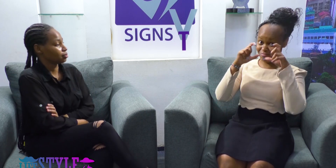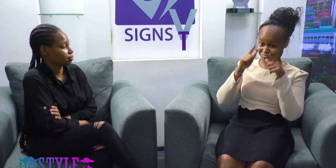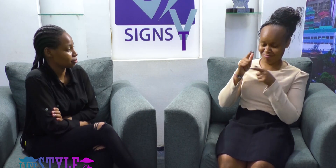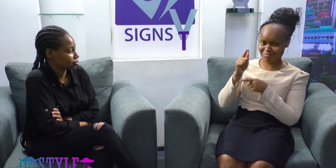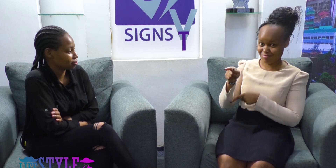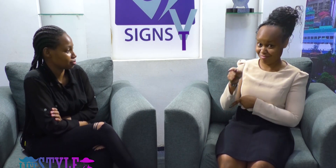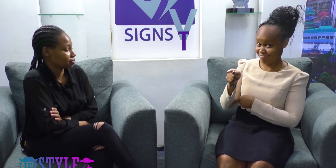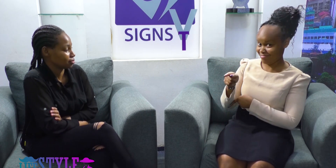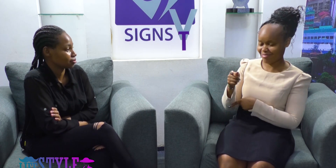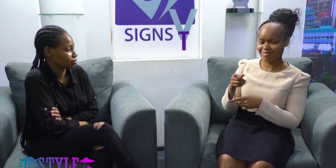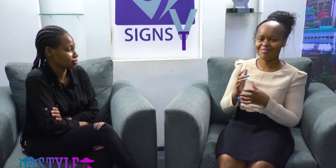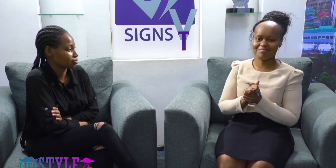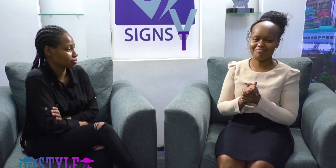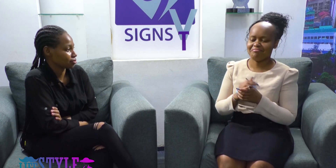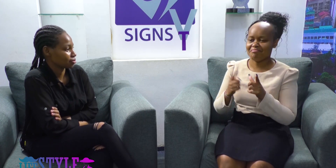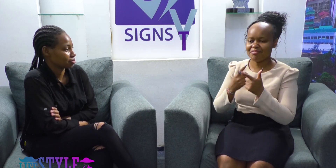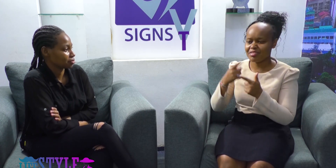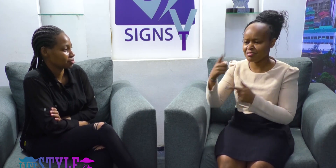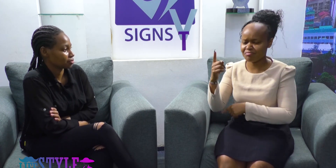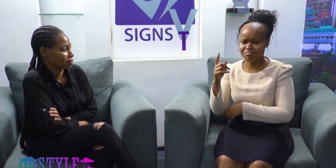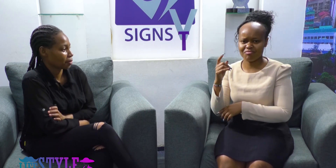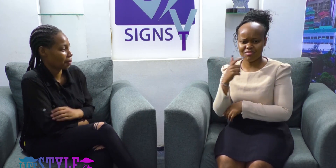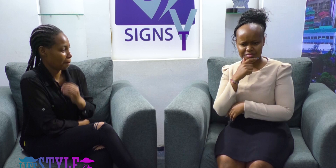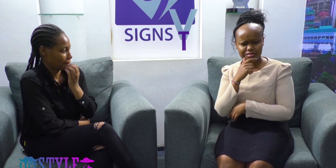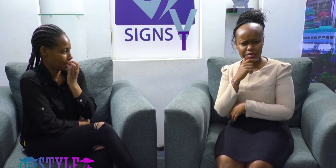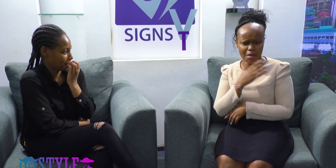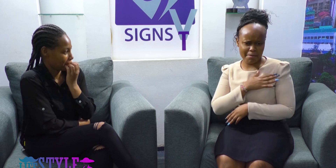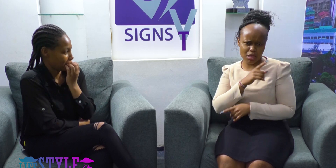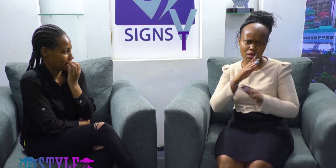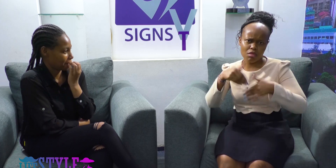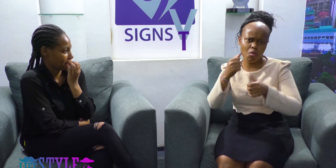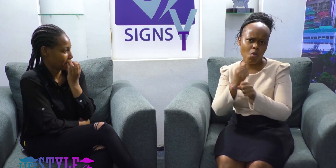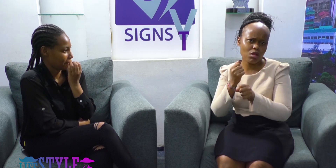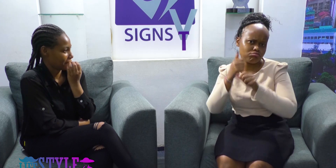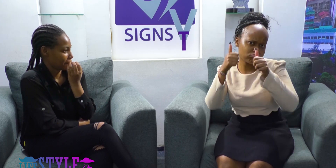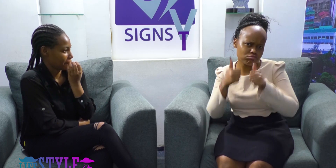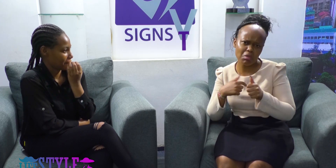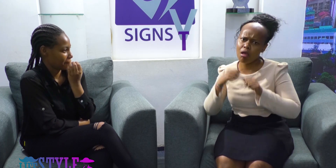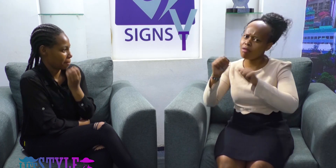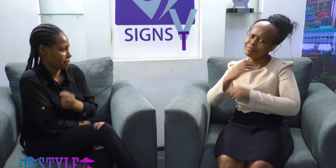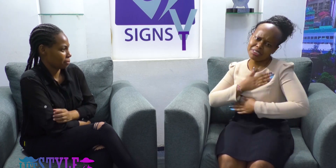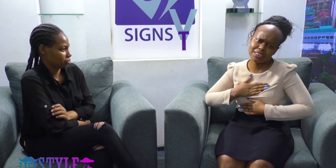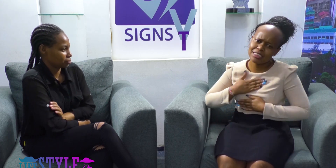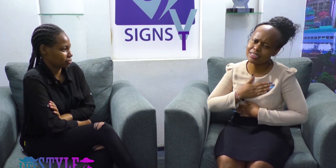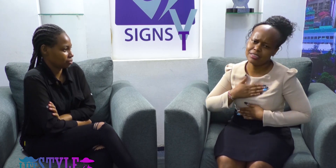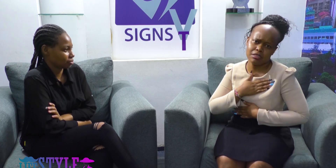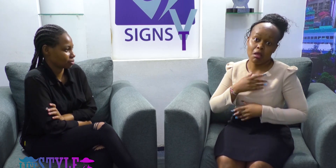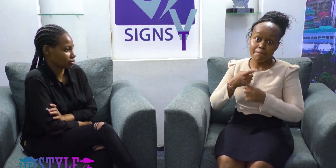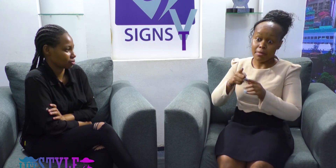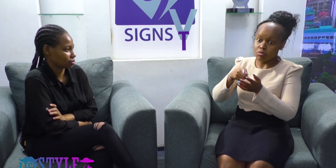sold them. That's the idea that he gave me. And what I had that day, I had courage to present. He took a picture, but